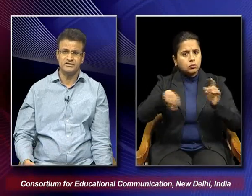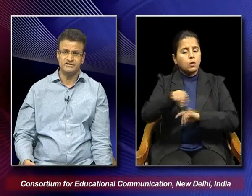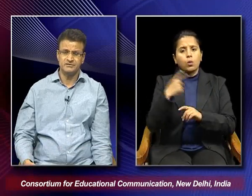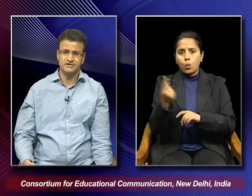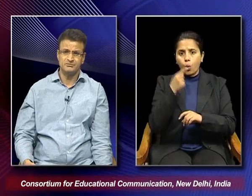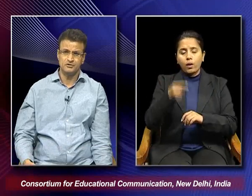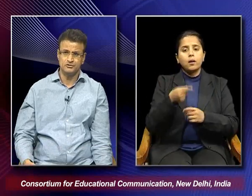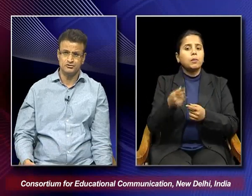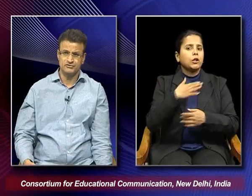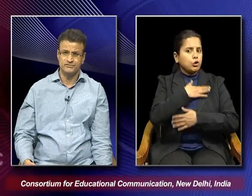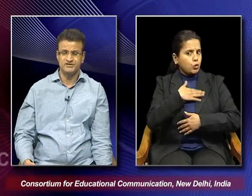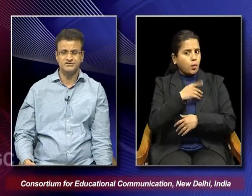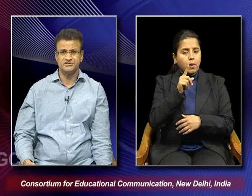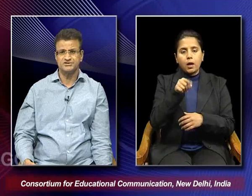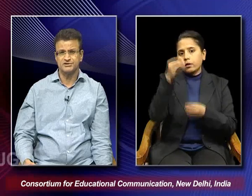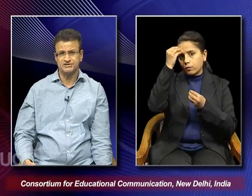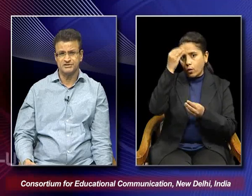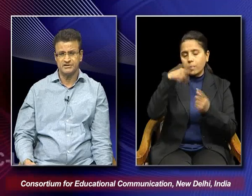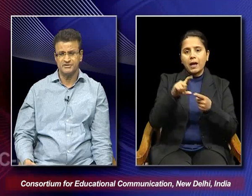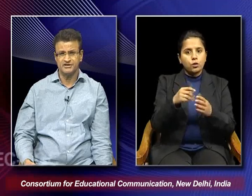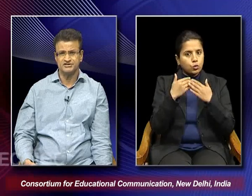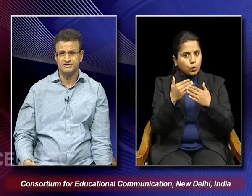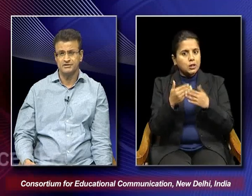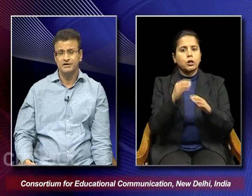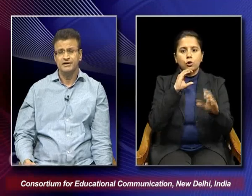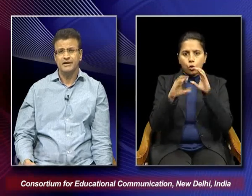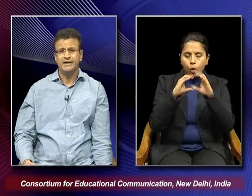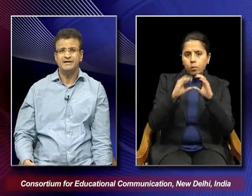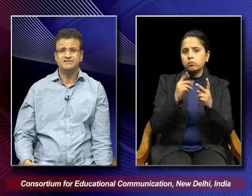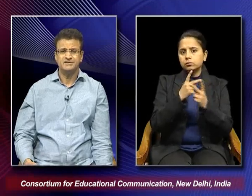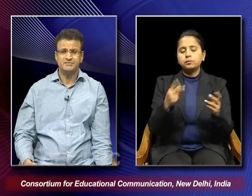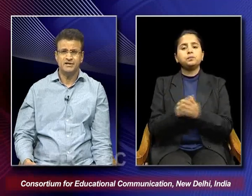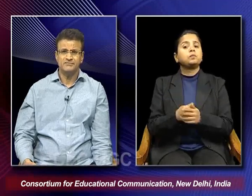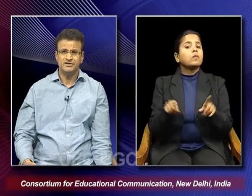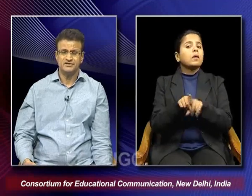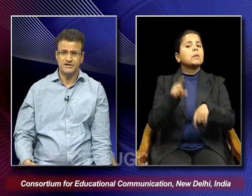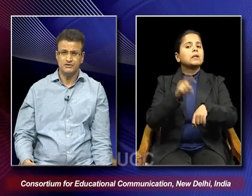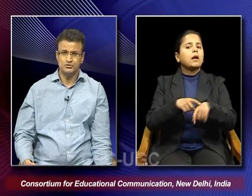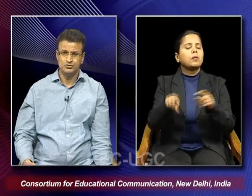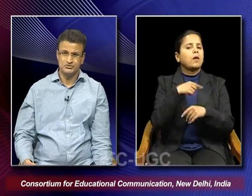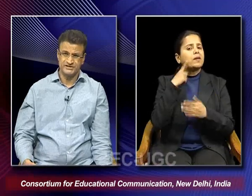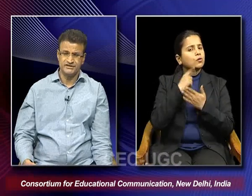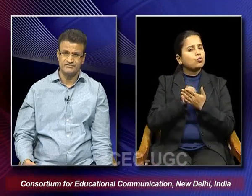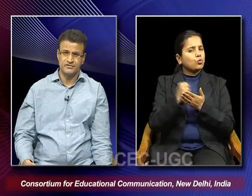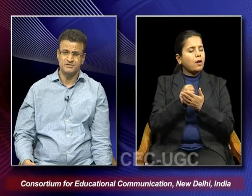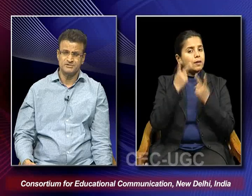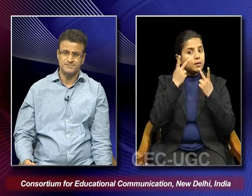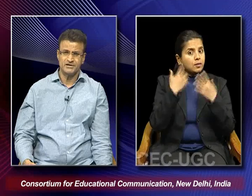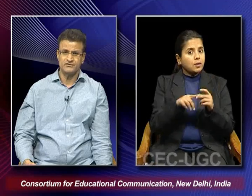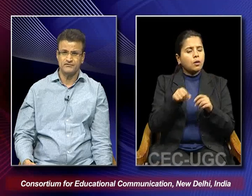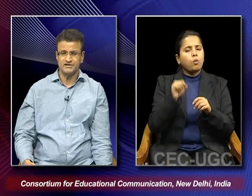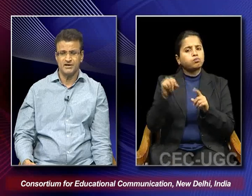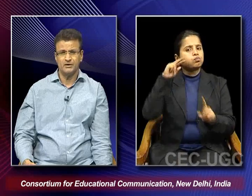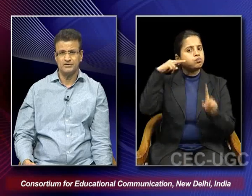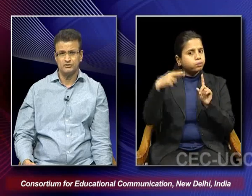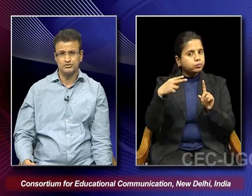only entertainment but also information, education and communication. And at the same time we try to see it from the perspective